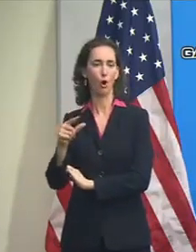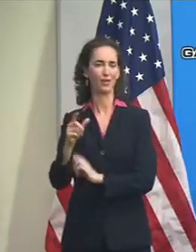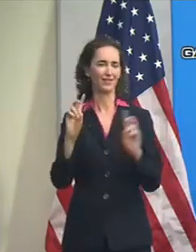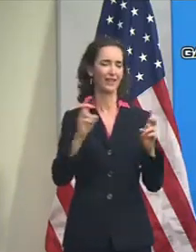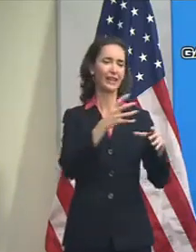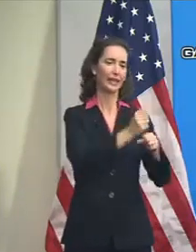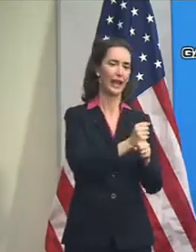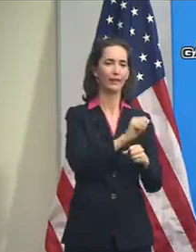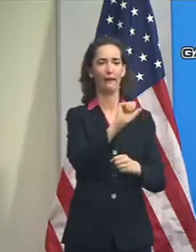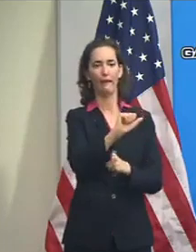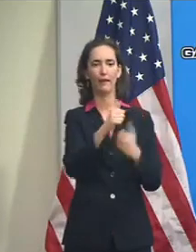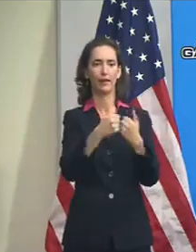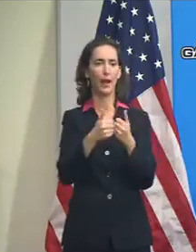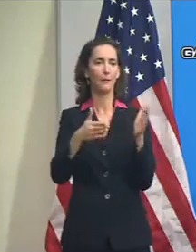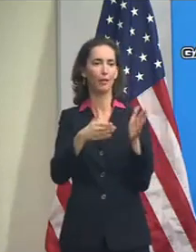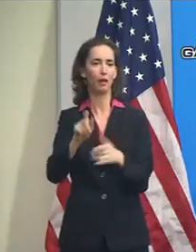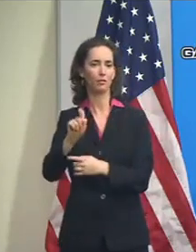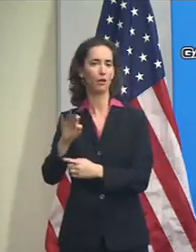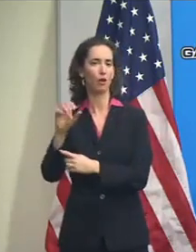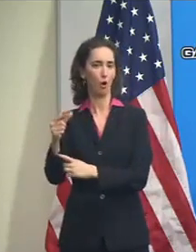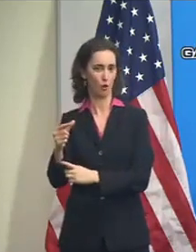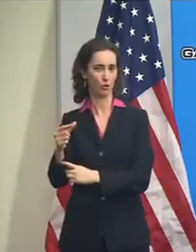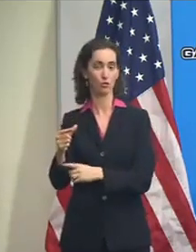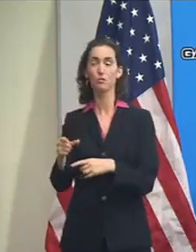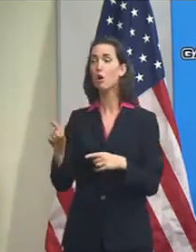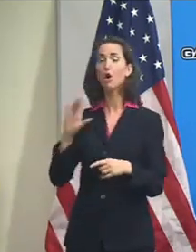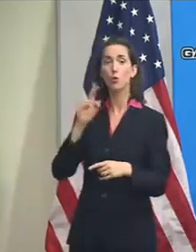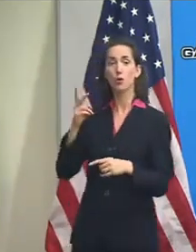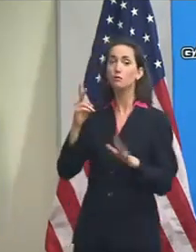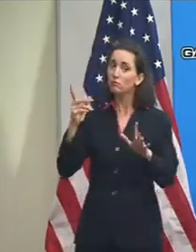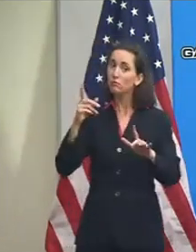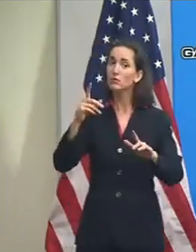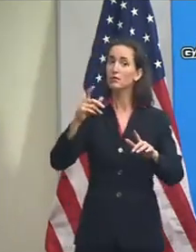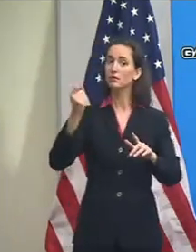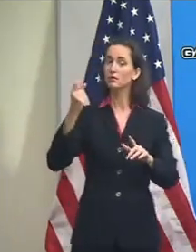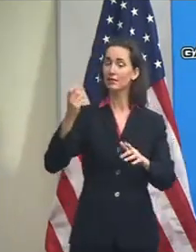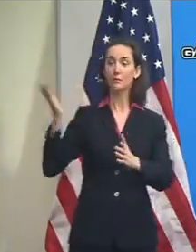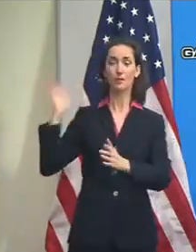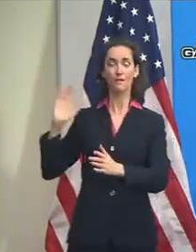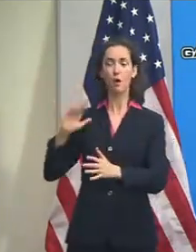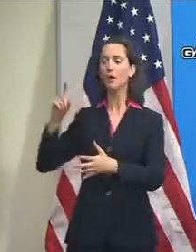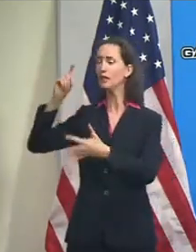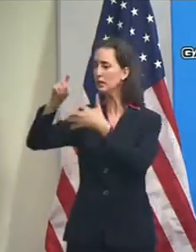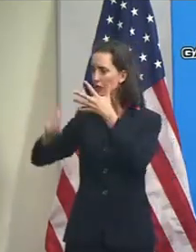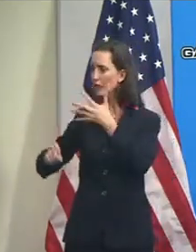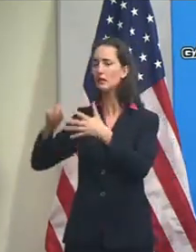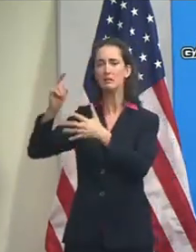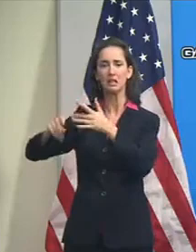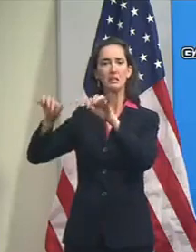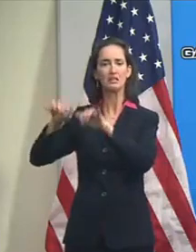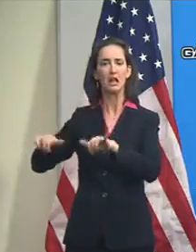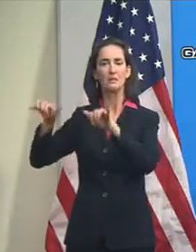things that you need and some of the things that you need to do will be different this year than it's been in the past.